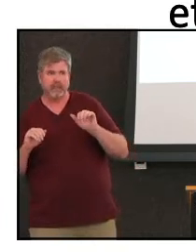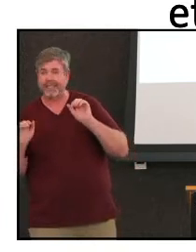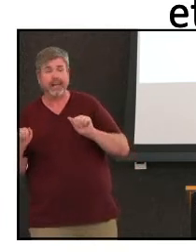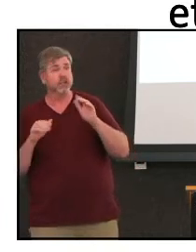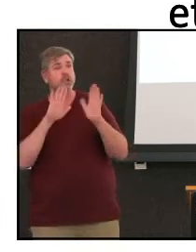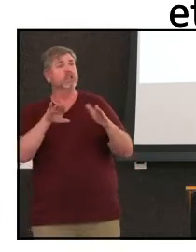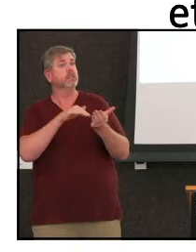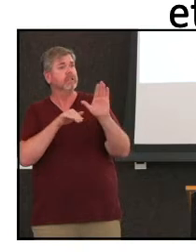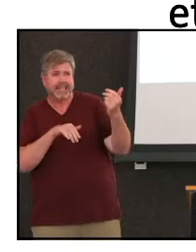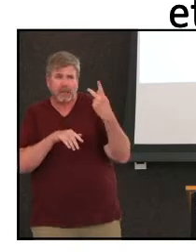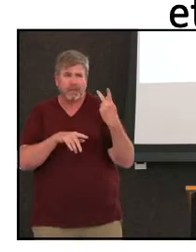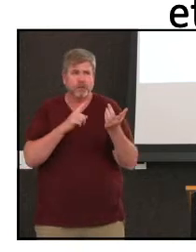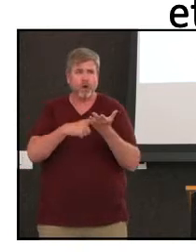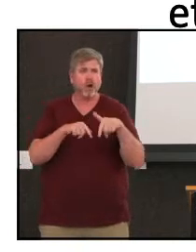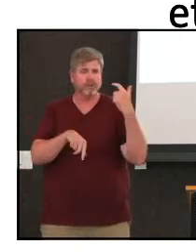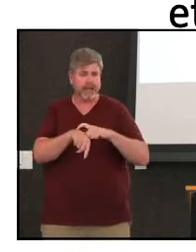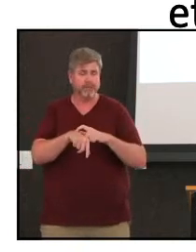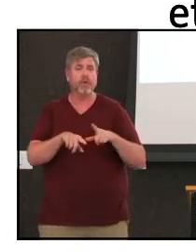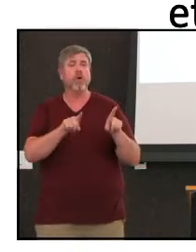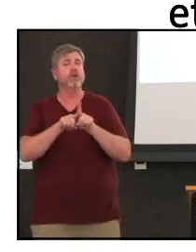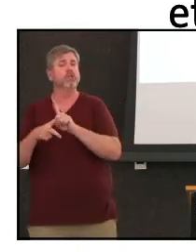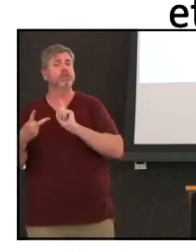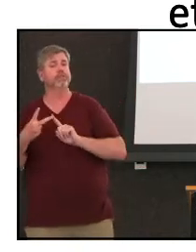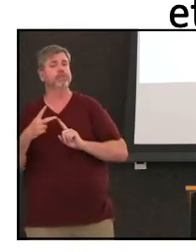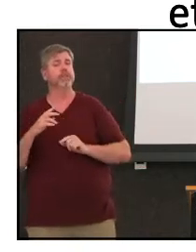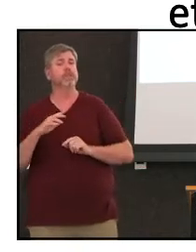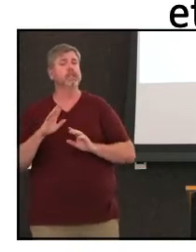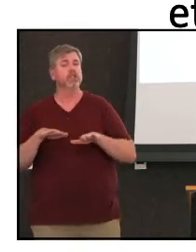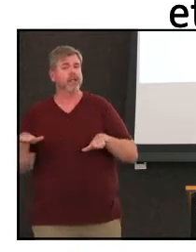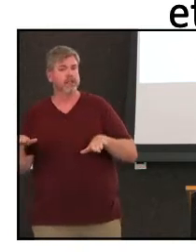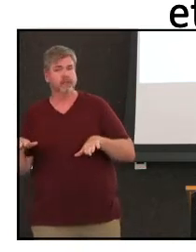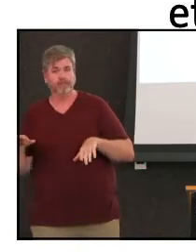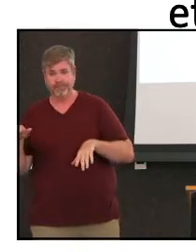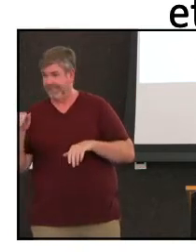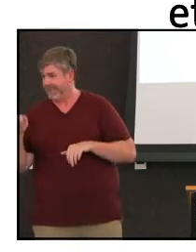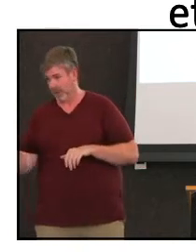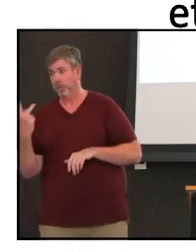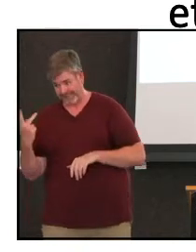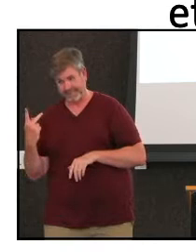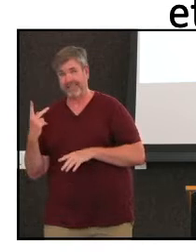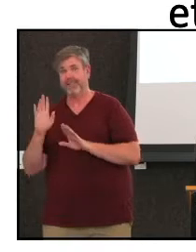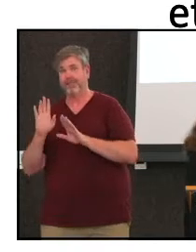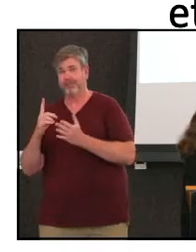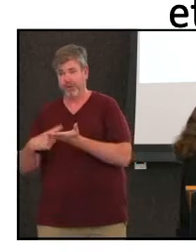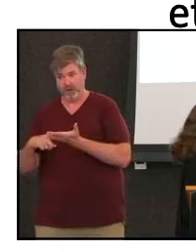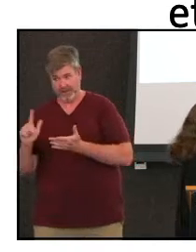own. That may lead to some greater confidence sharing, and hopefully your child's doctor can kind of make some progress in helping